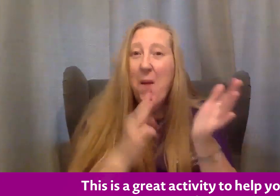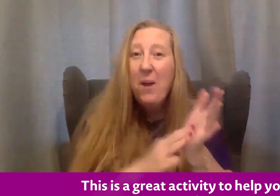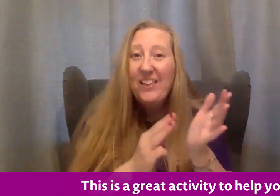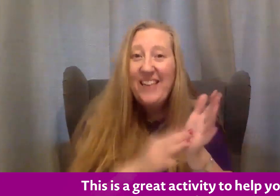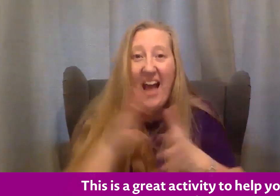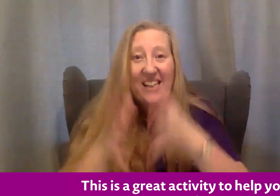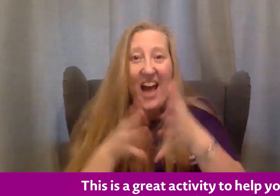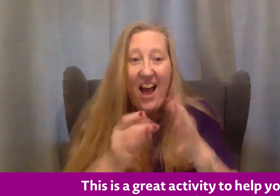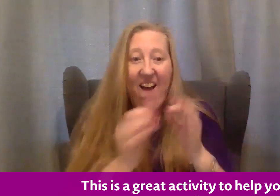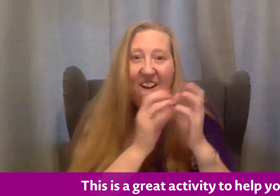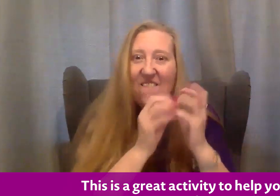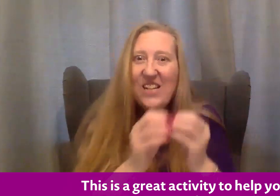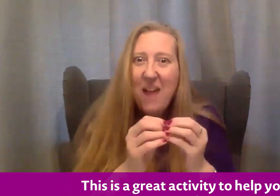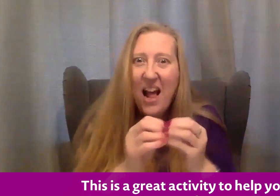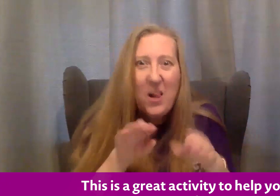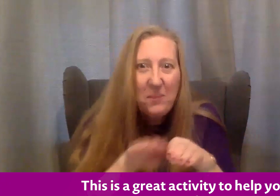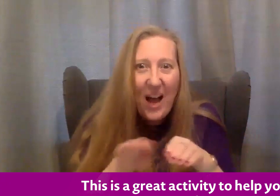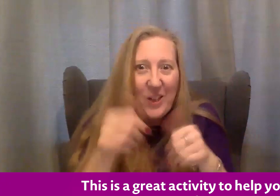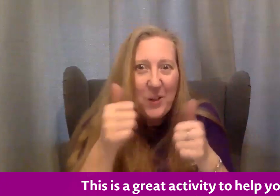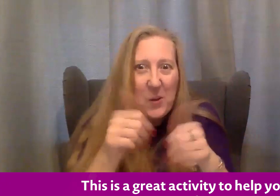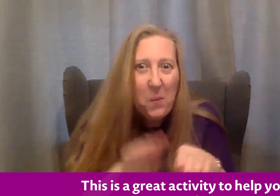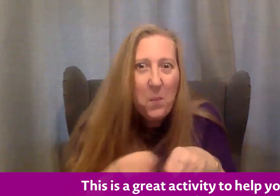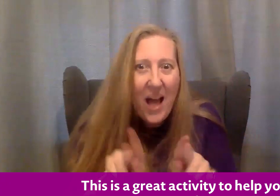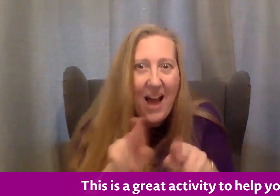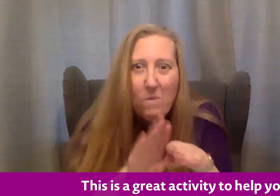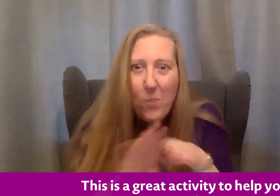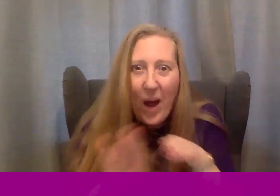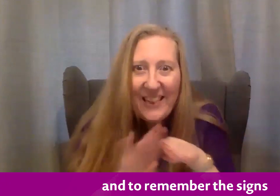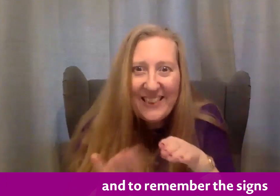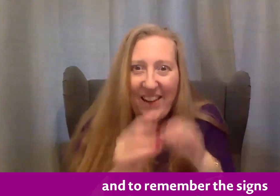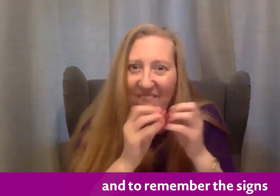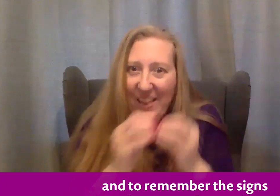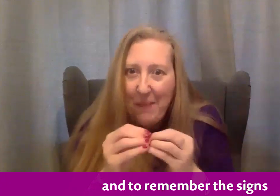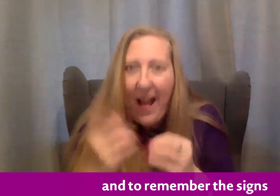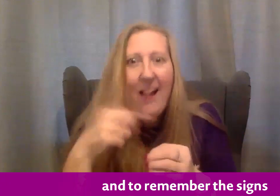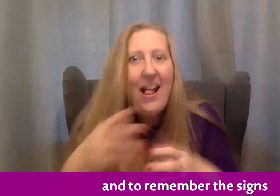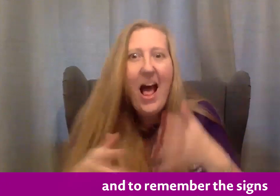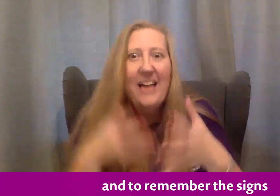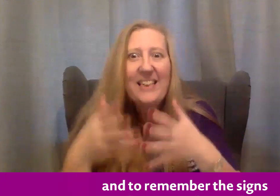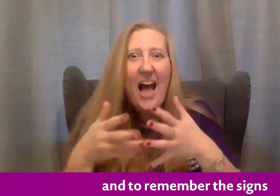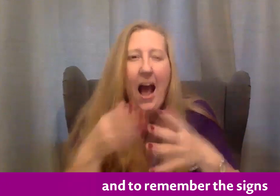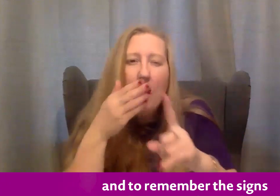This is a great activity to help you to practice your fingerspelling. And to remember the signs that you have learnt.